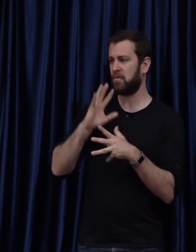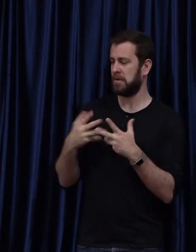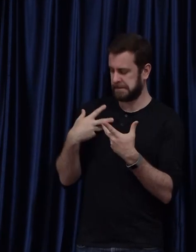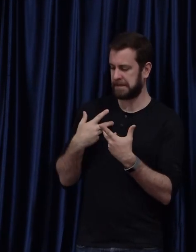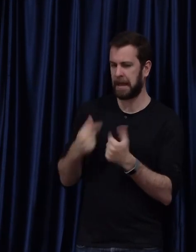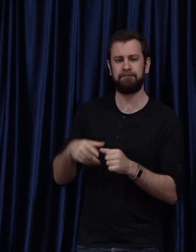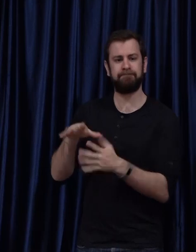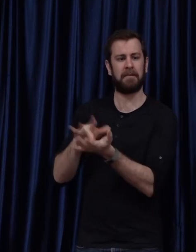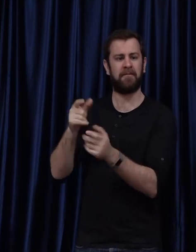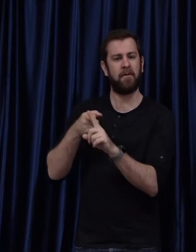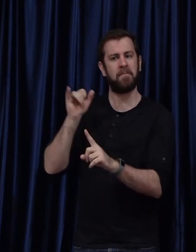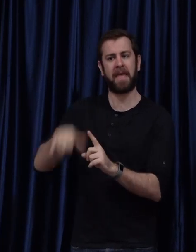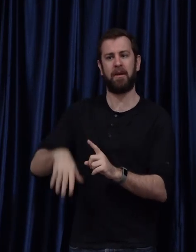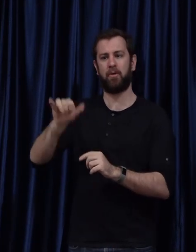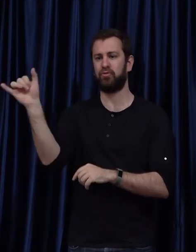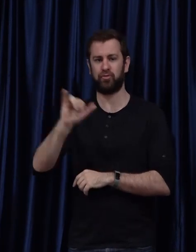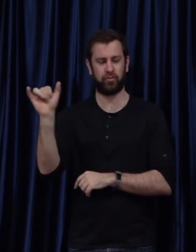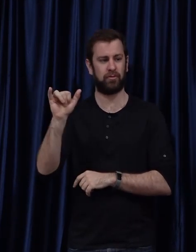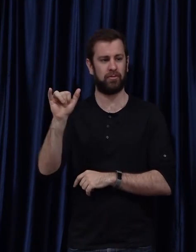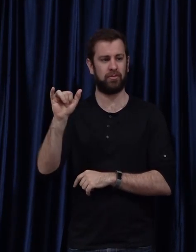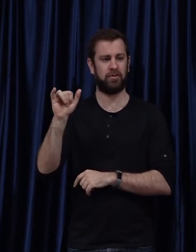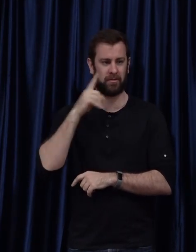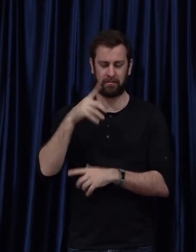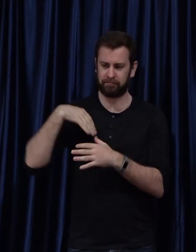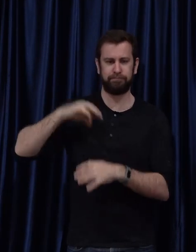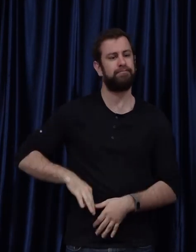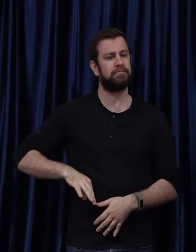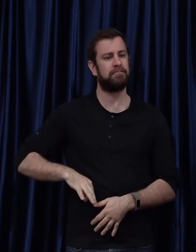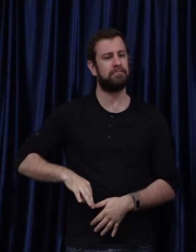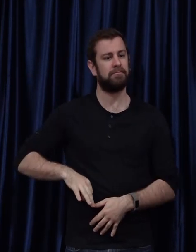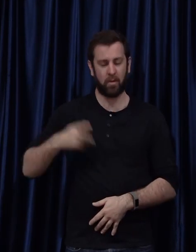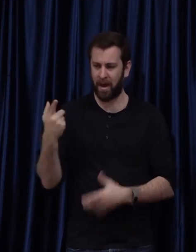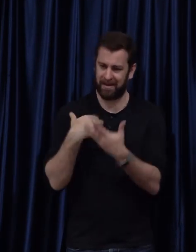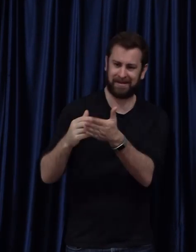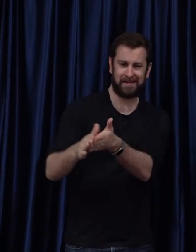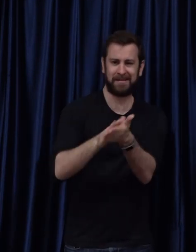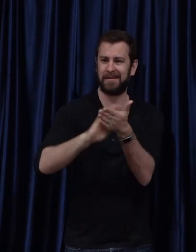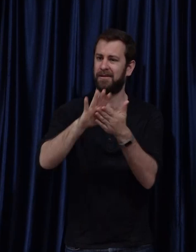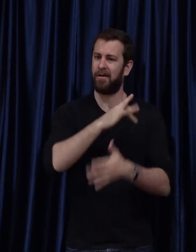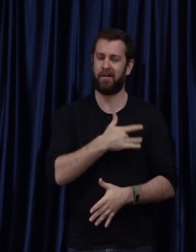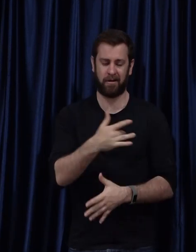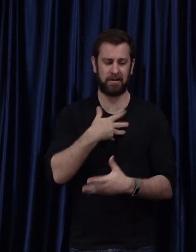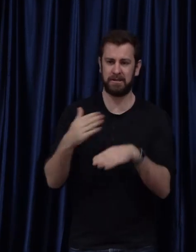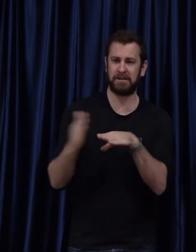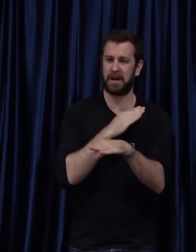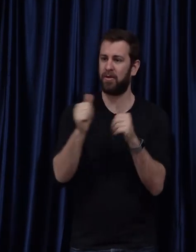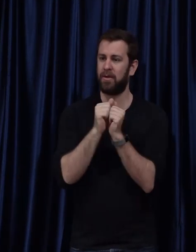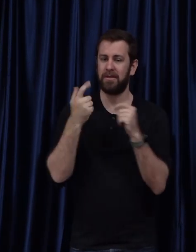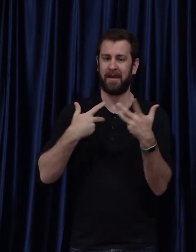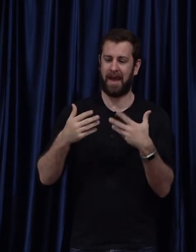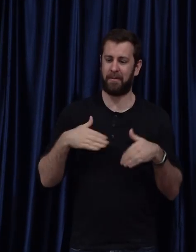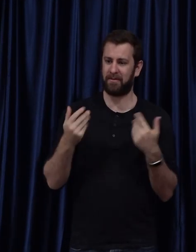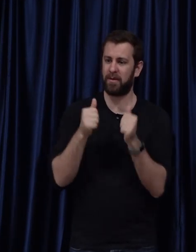is just to have the cleanliness of heart to share in the joy of others. But lo